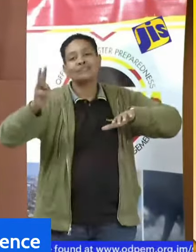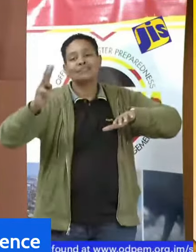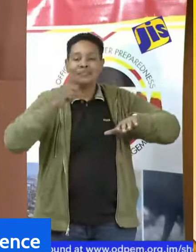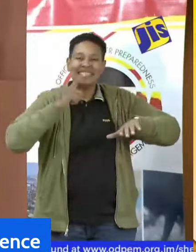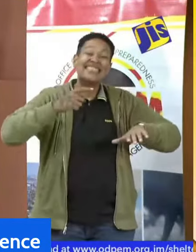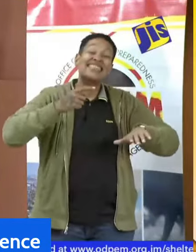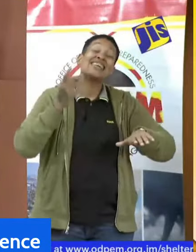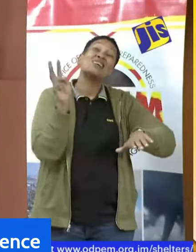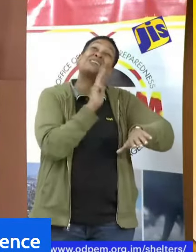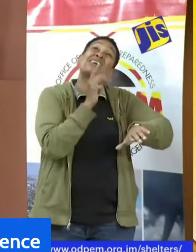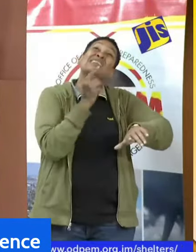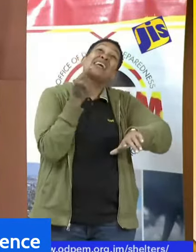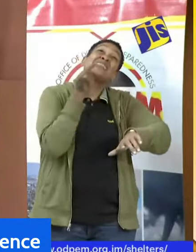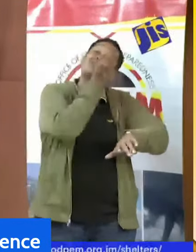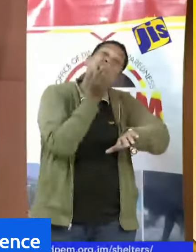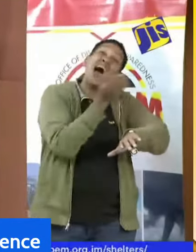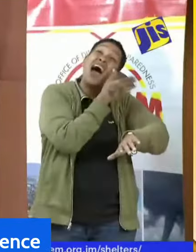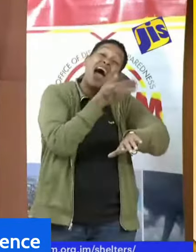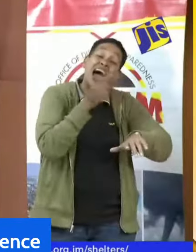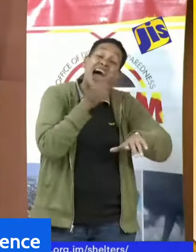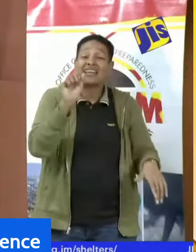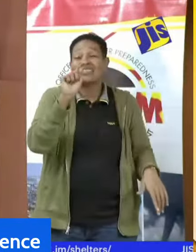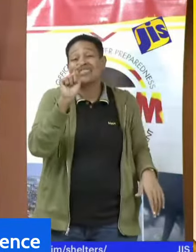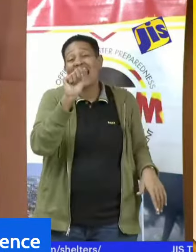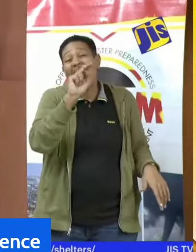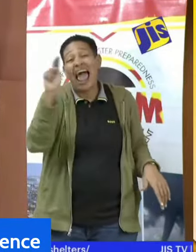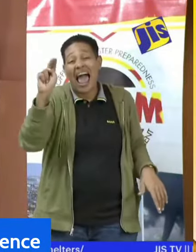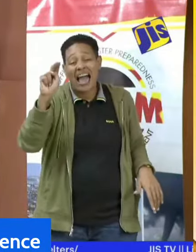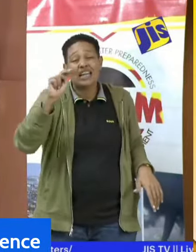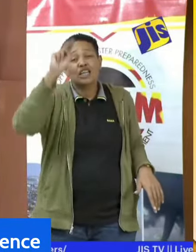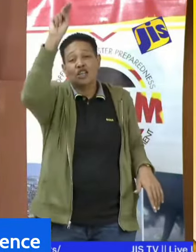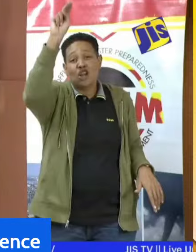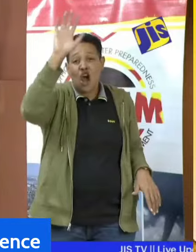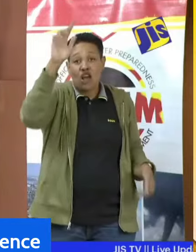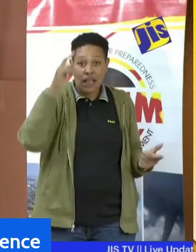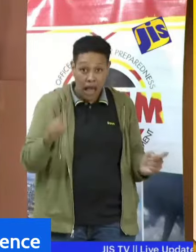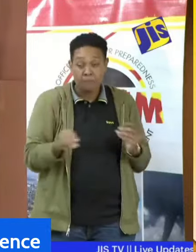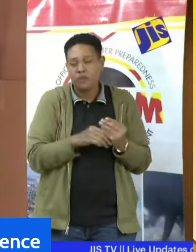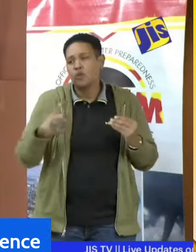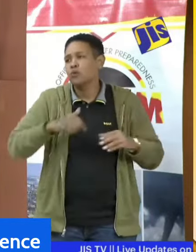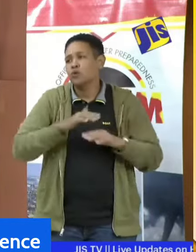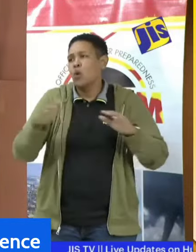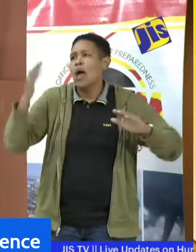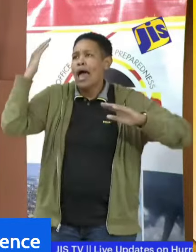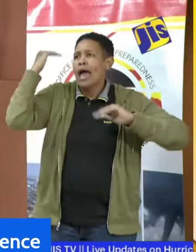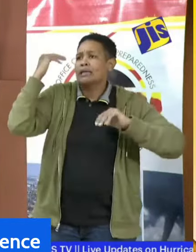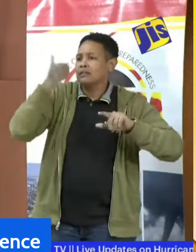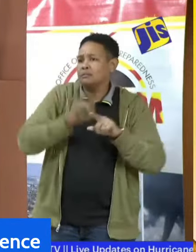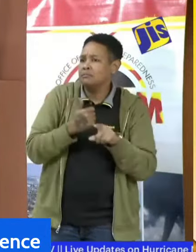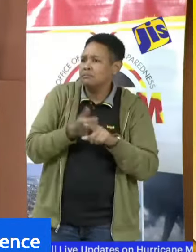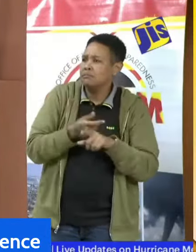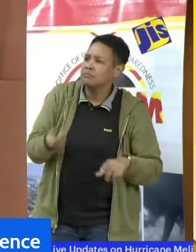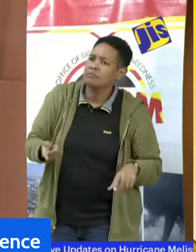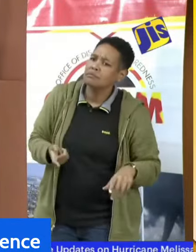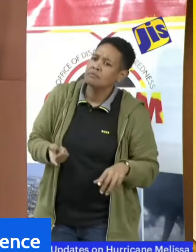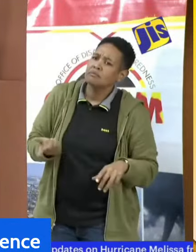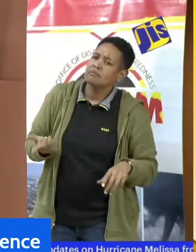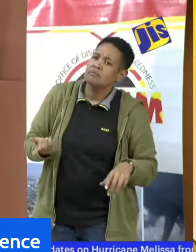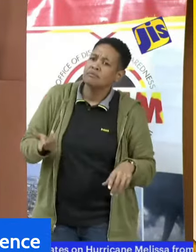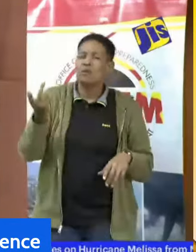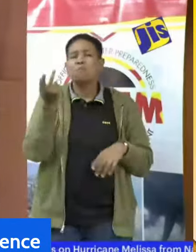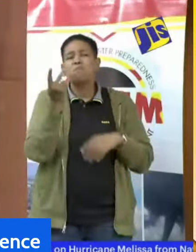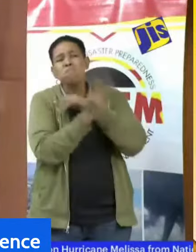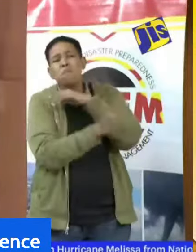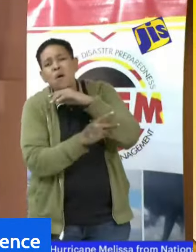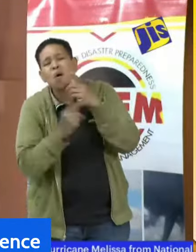as far as St. Anne in the north. So we do not expect that sections of